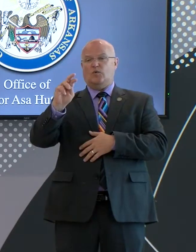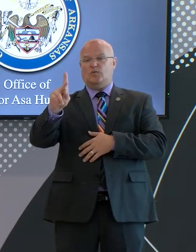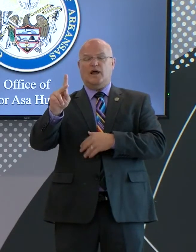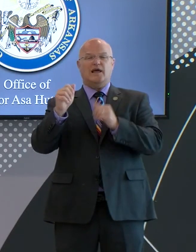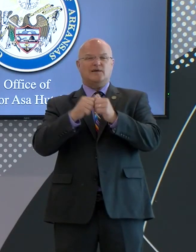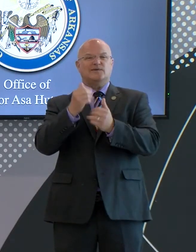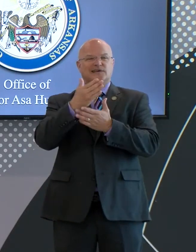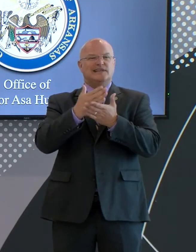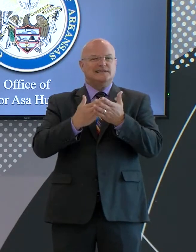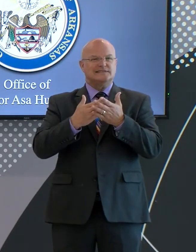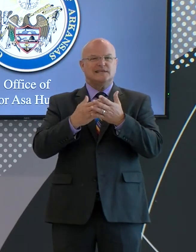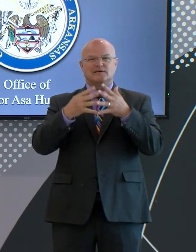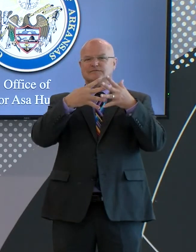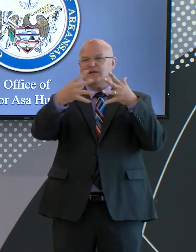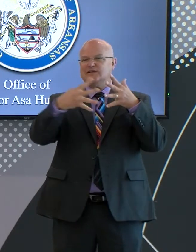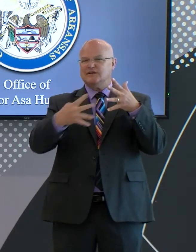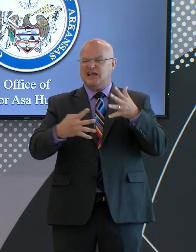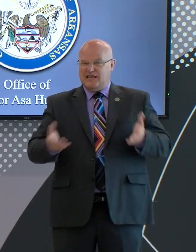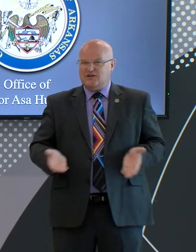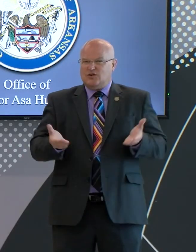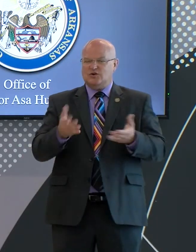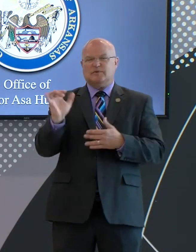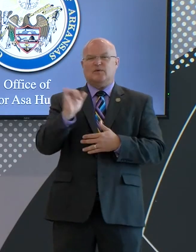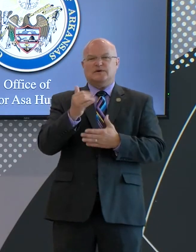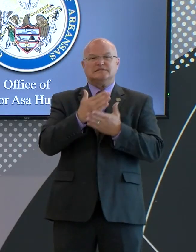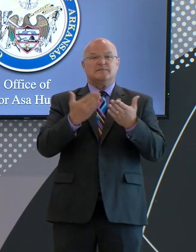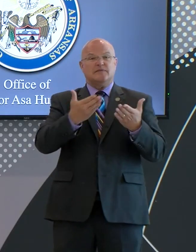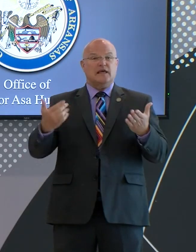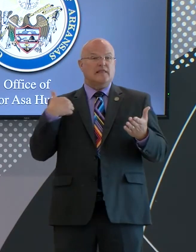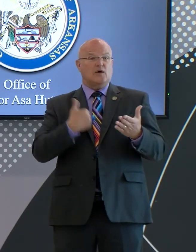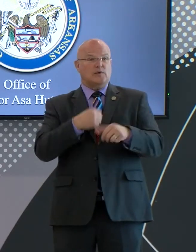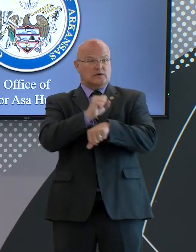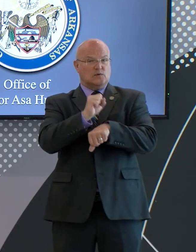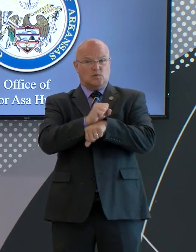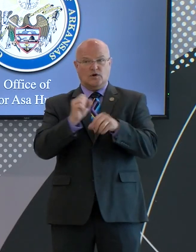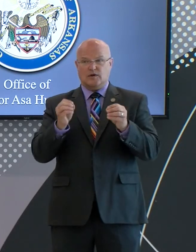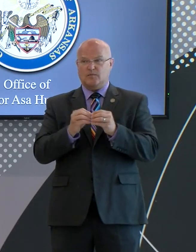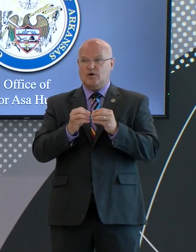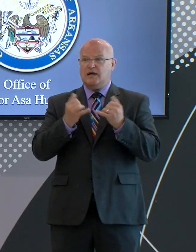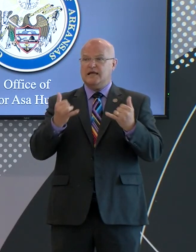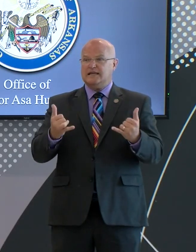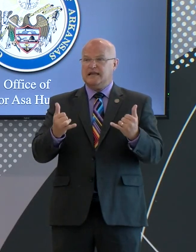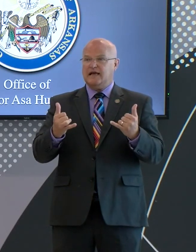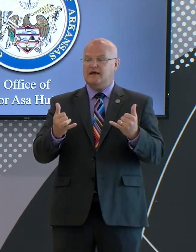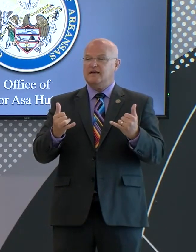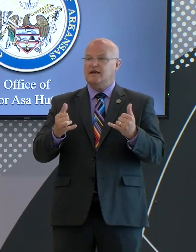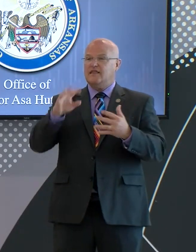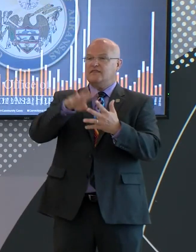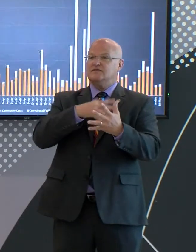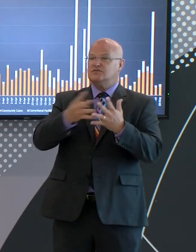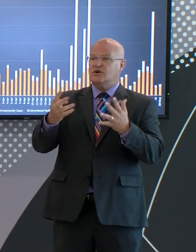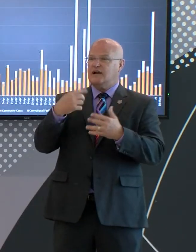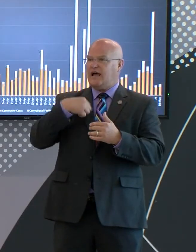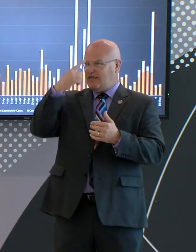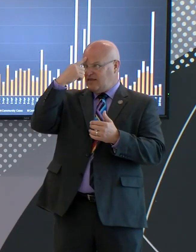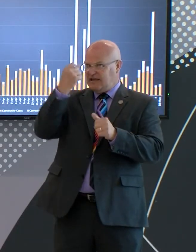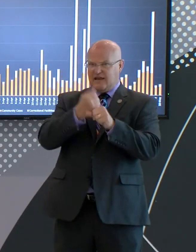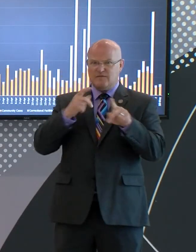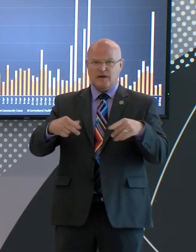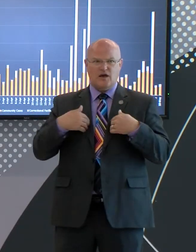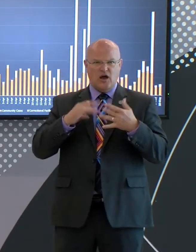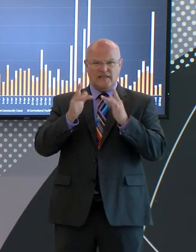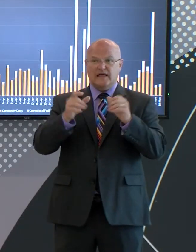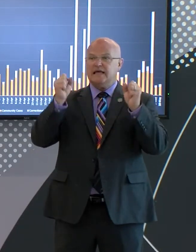challenge, some encouragement there, as well as some things that we can work on. If we'll go to the charts, which I believe